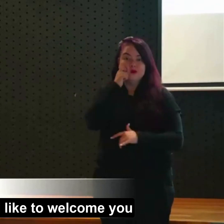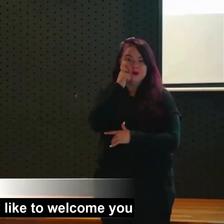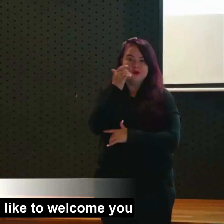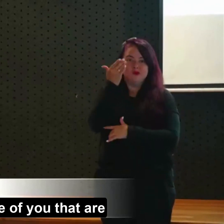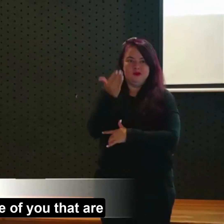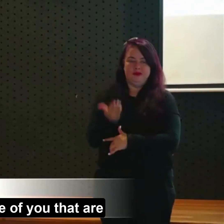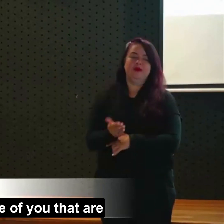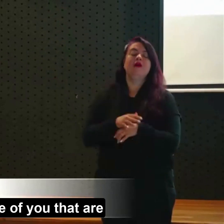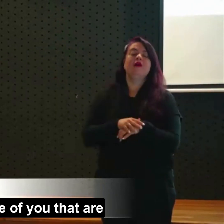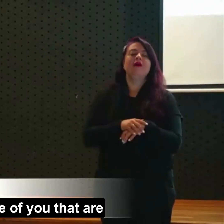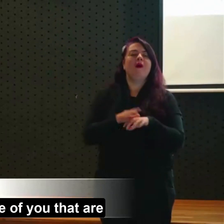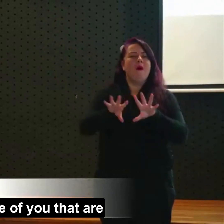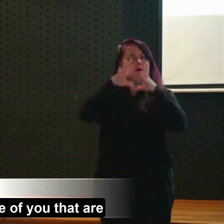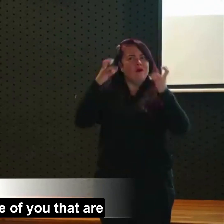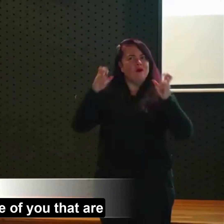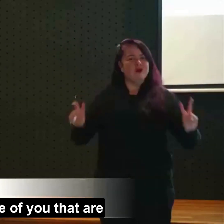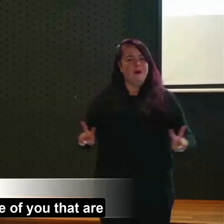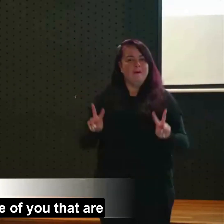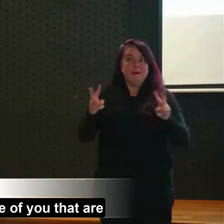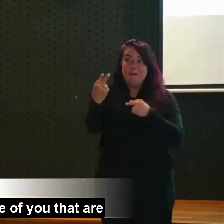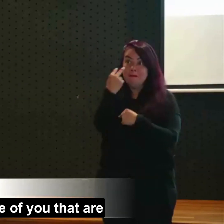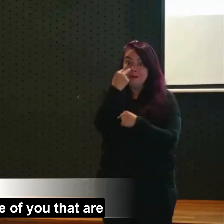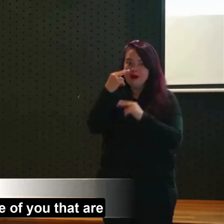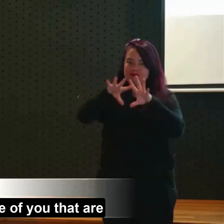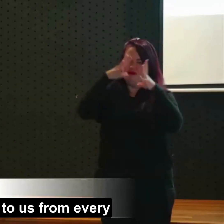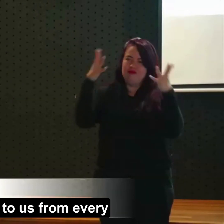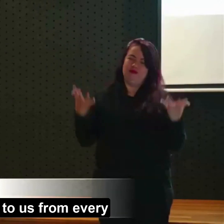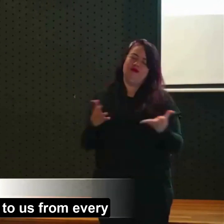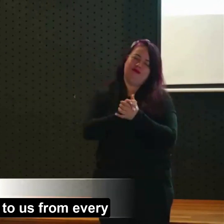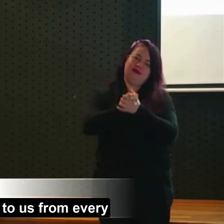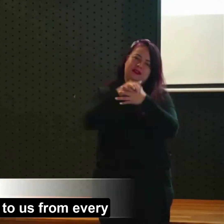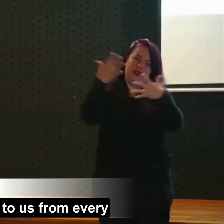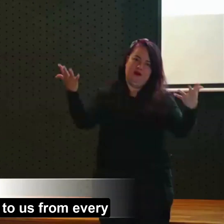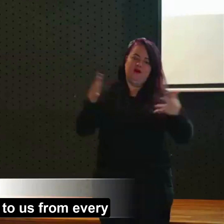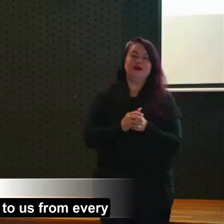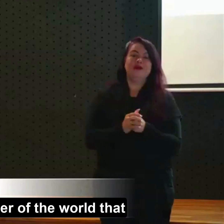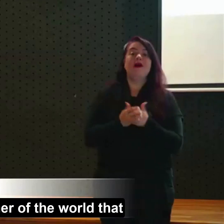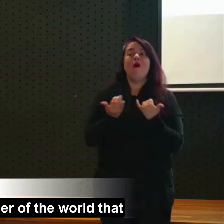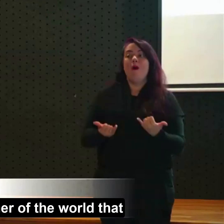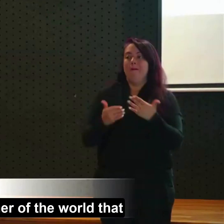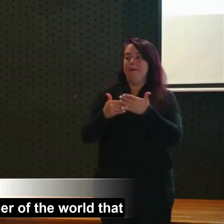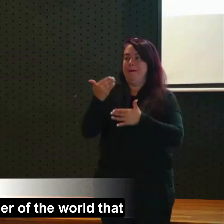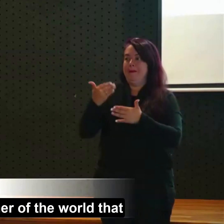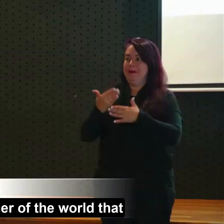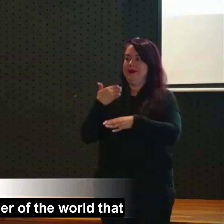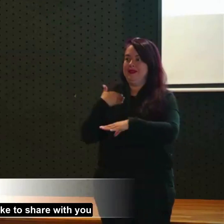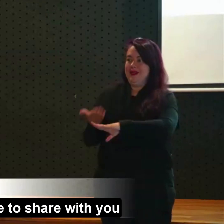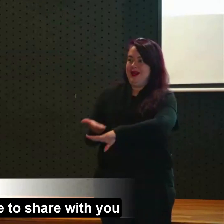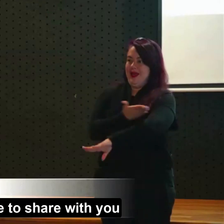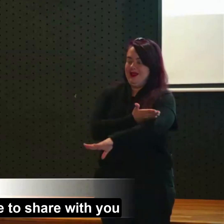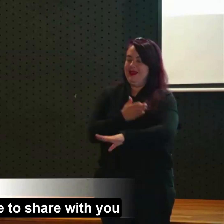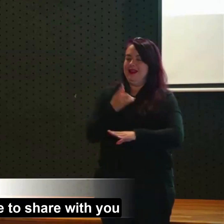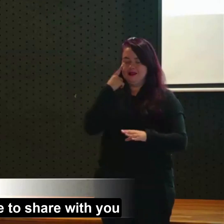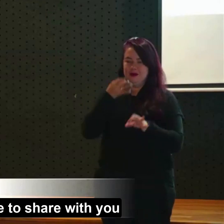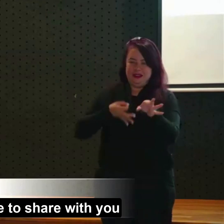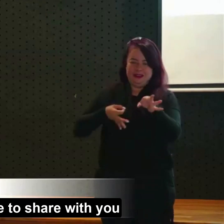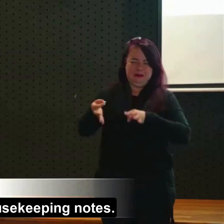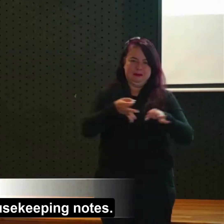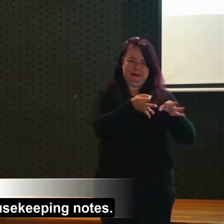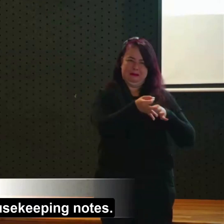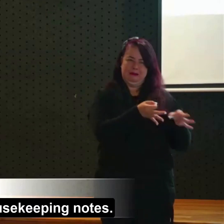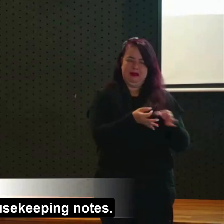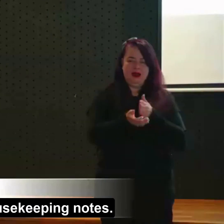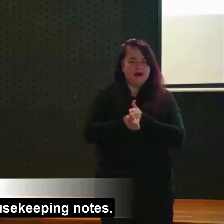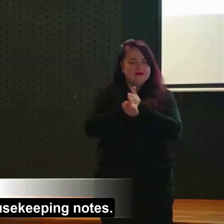to welcome you. For those of you that are listening to us from every single corner of the world, I would like to share with